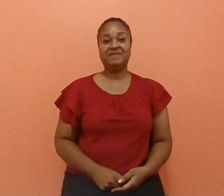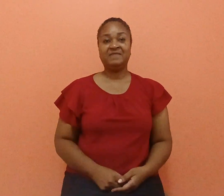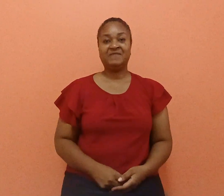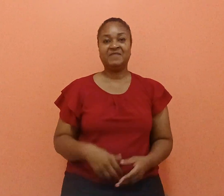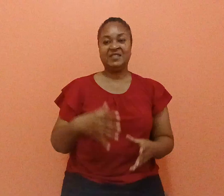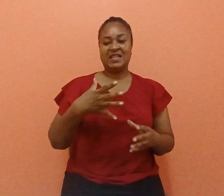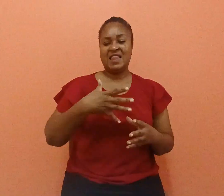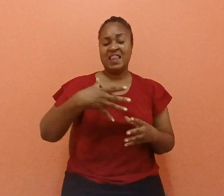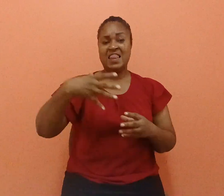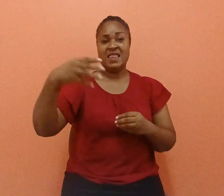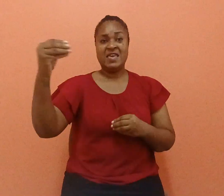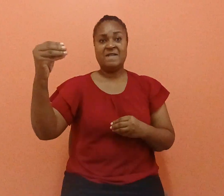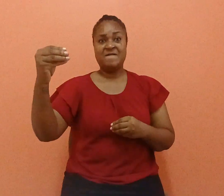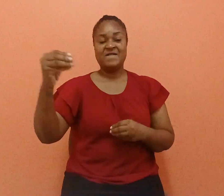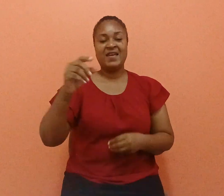leave,